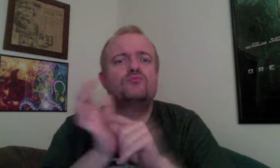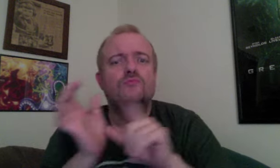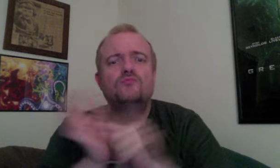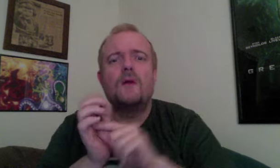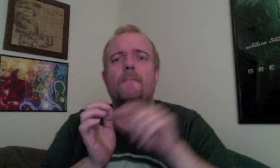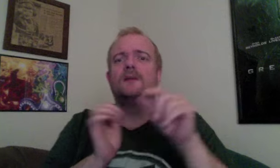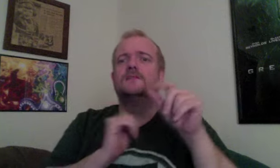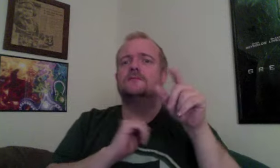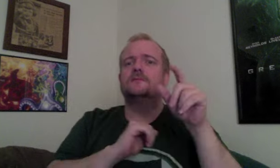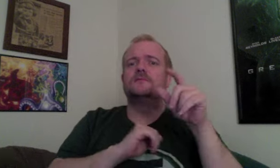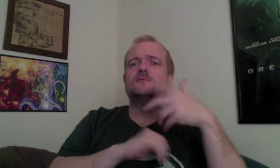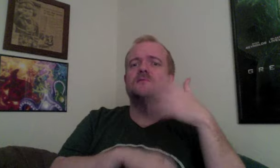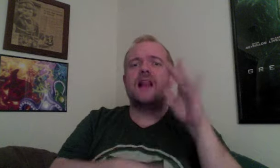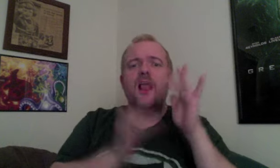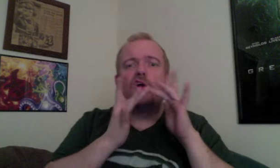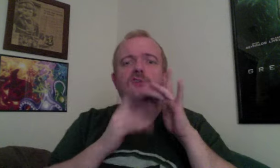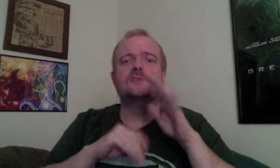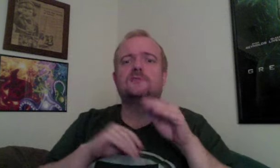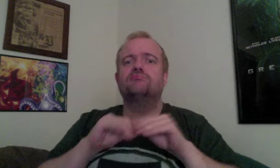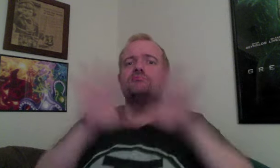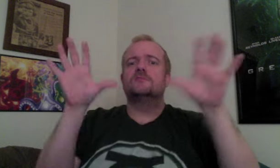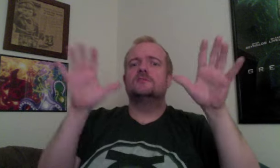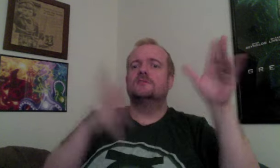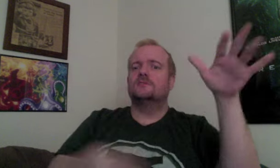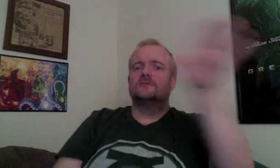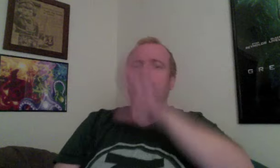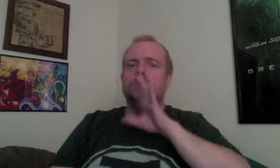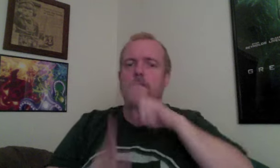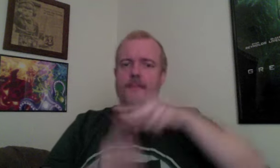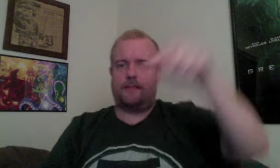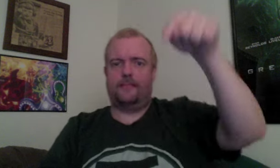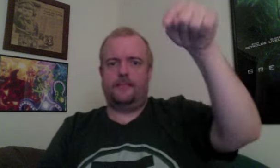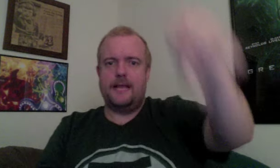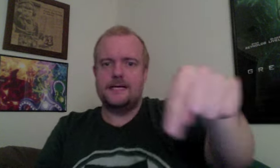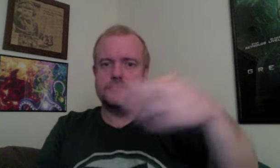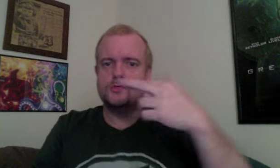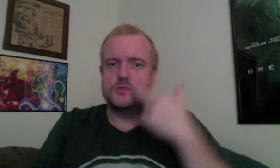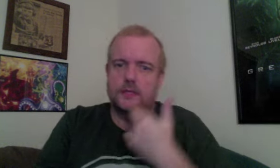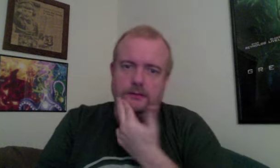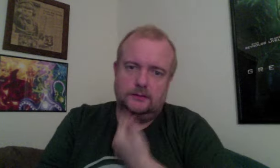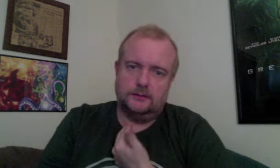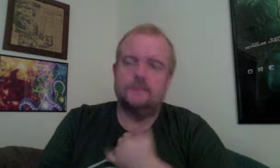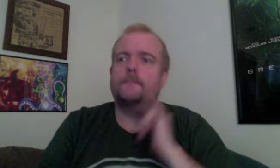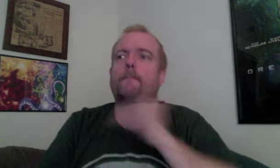going down the hill, so to speak. So it climaxed with the 10th plague.